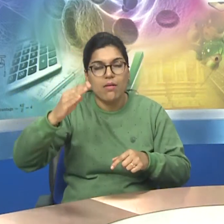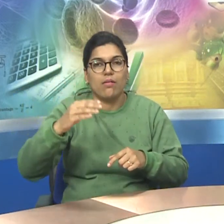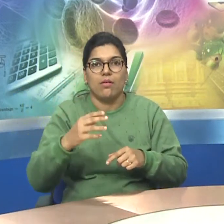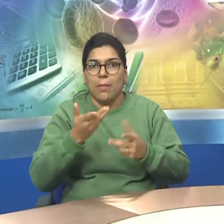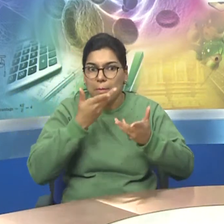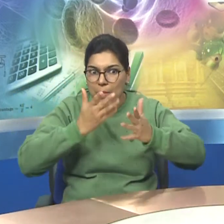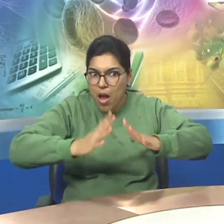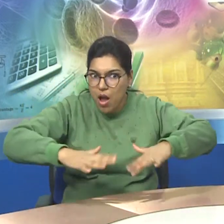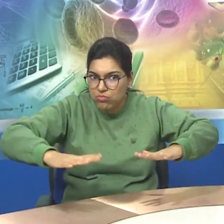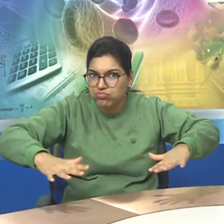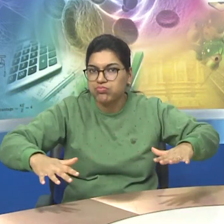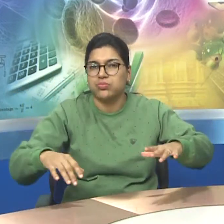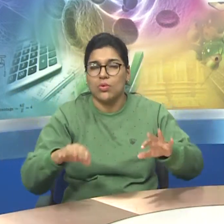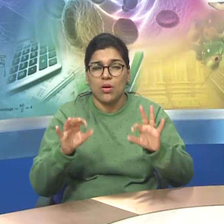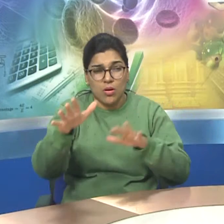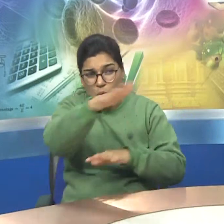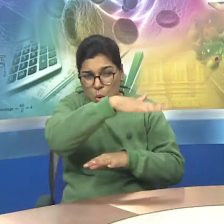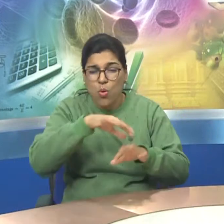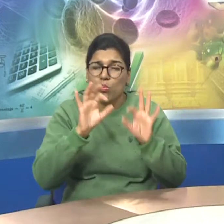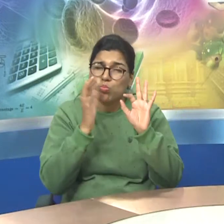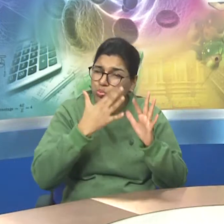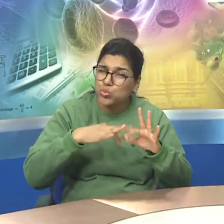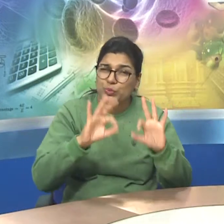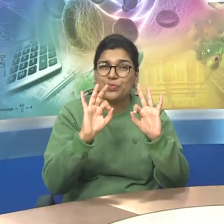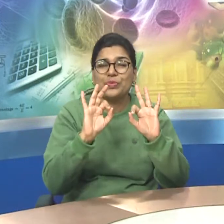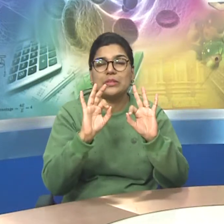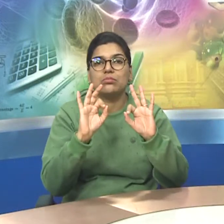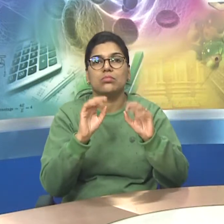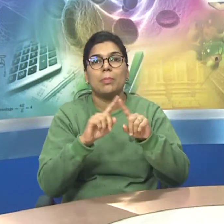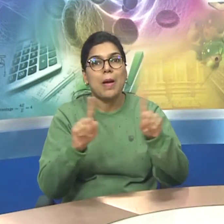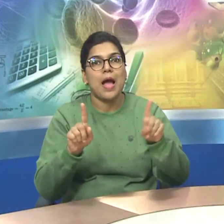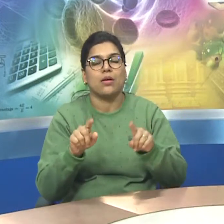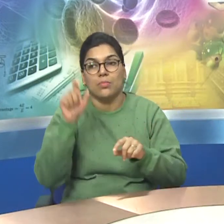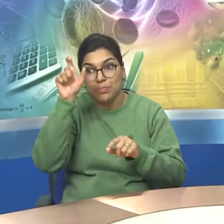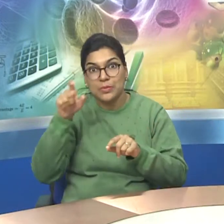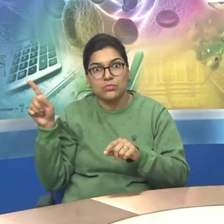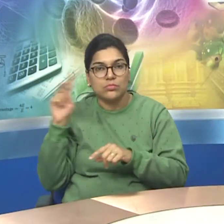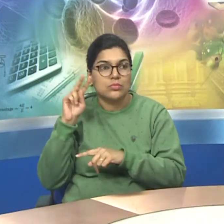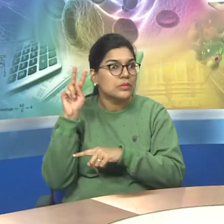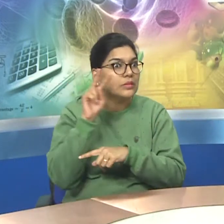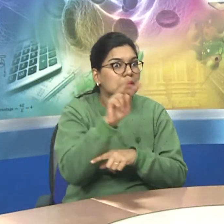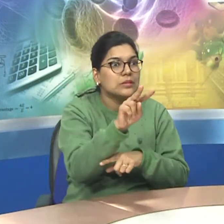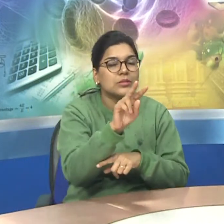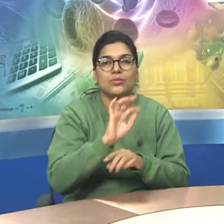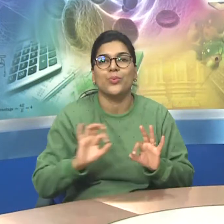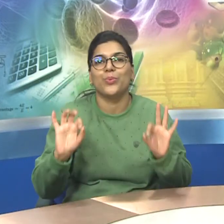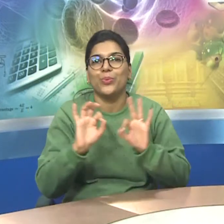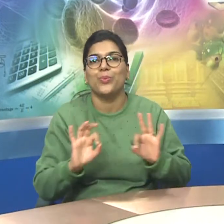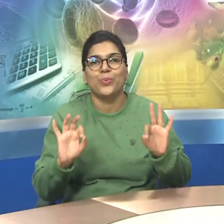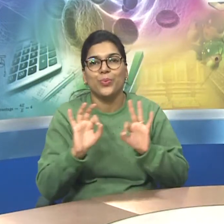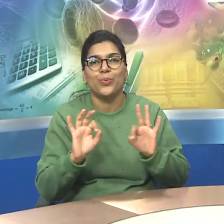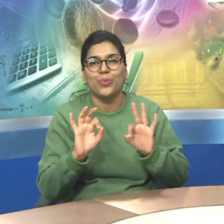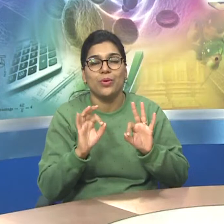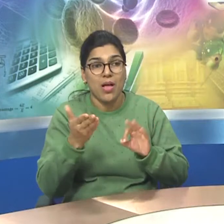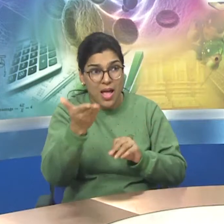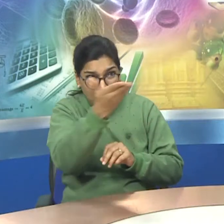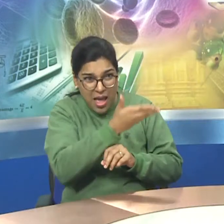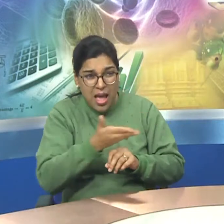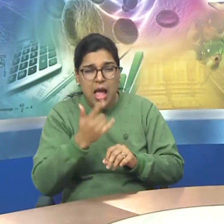In our surrounding, you can see so many natural things which are really beautiful, but still, we as